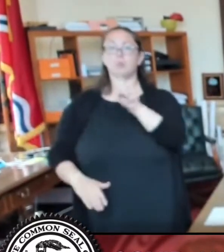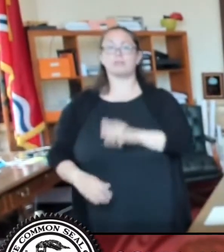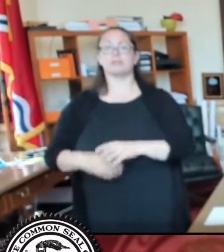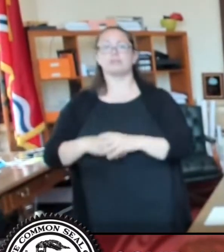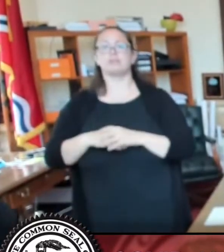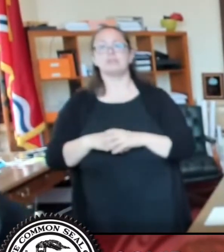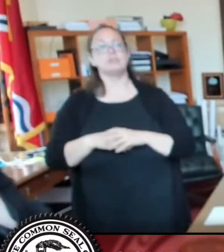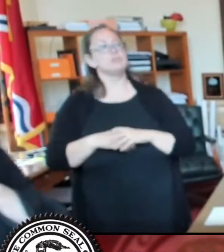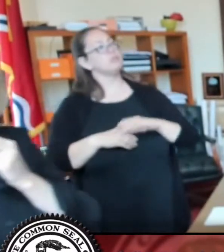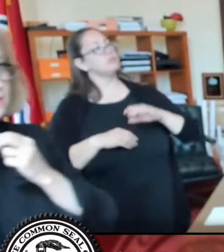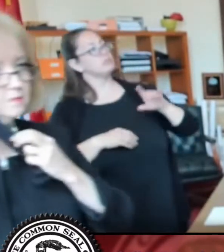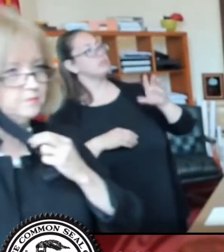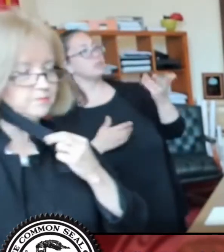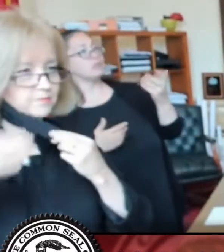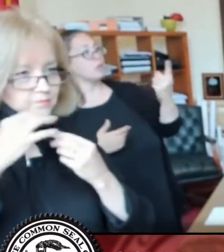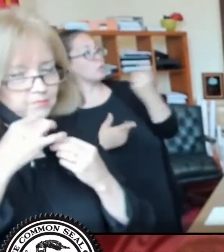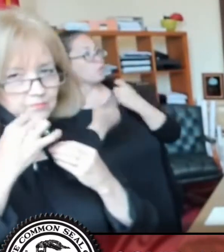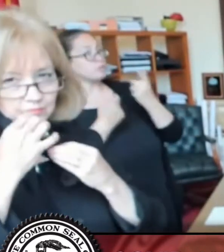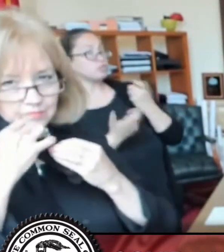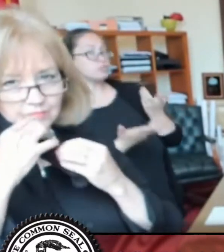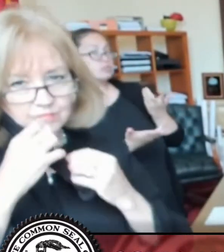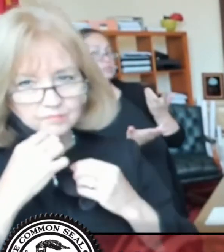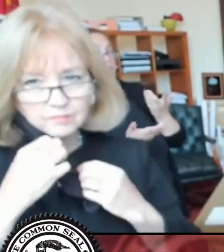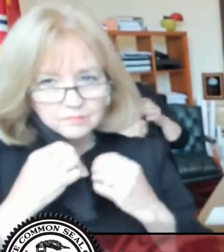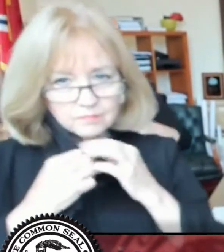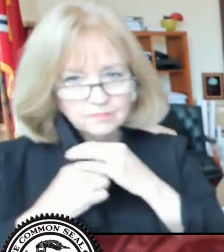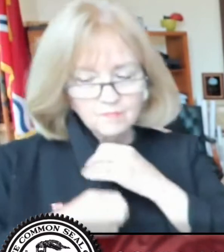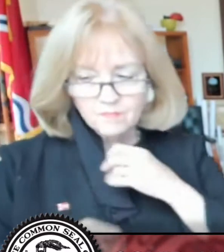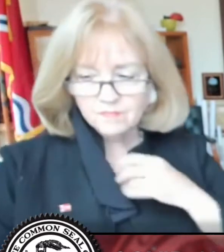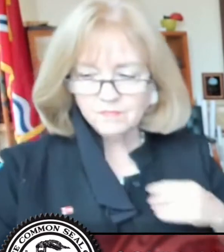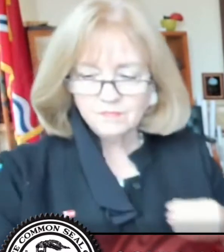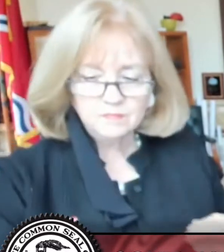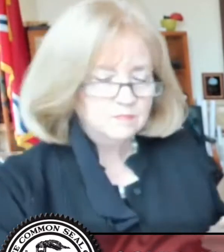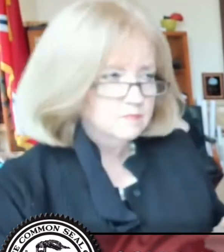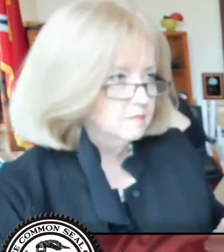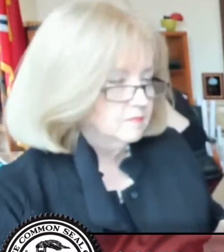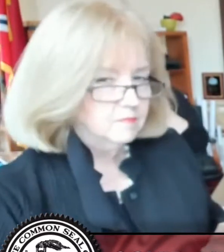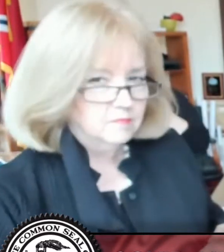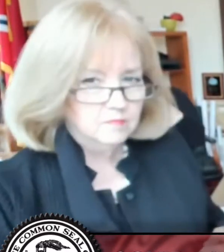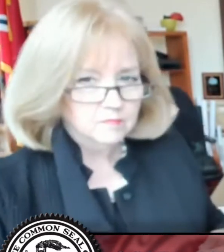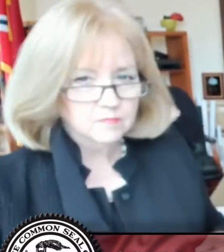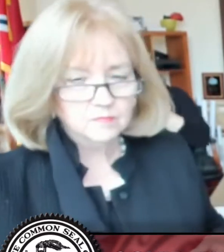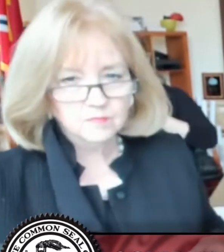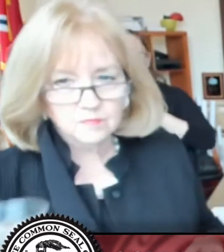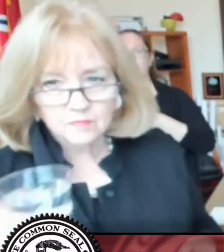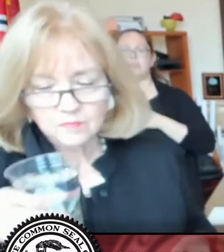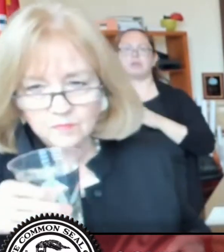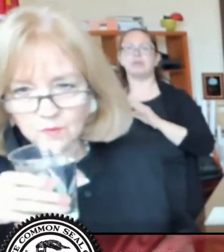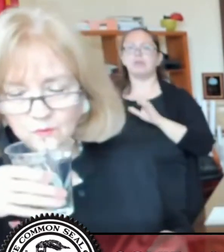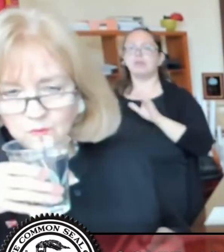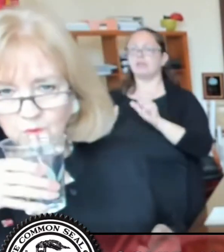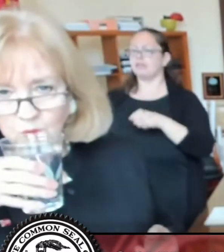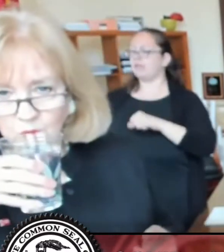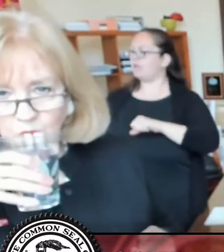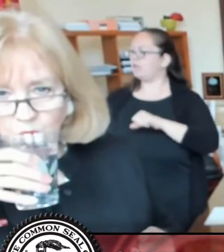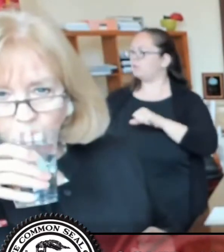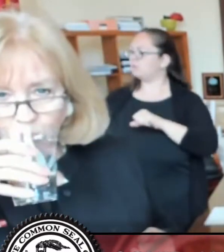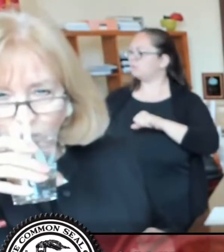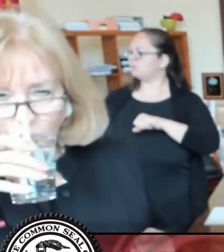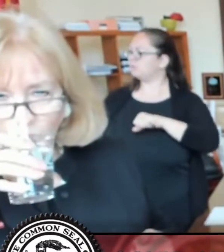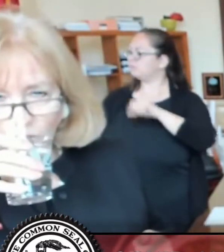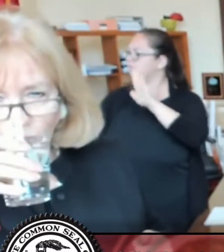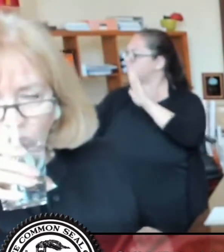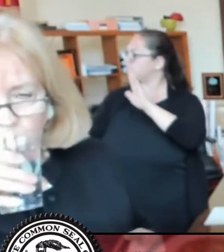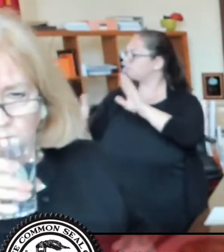Okay, Jacob, do we have questions? A few questions. Judge, can you address, this was submitted, can you address what some of